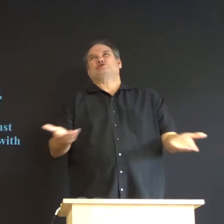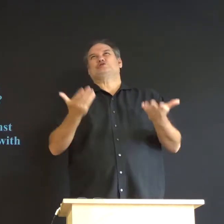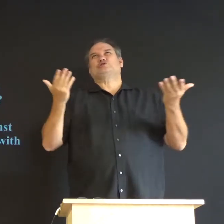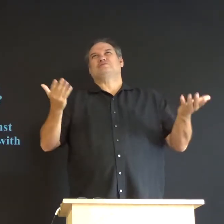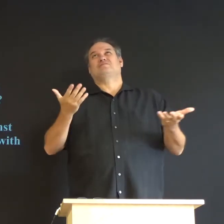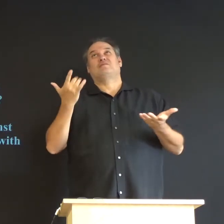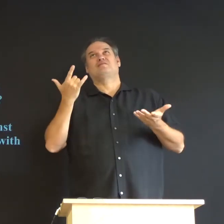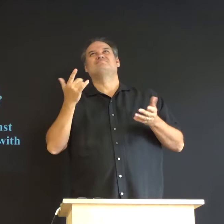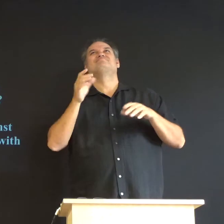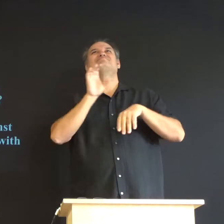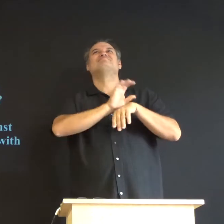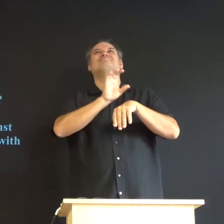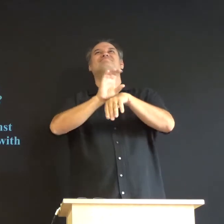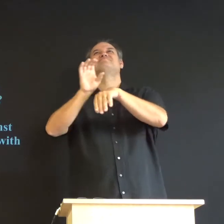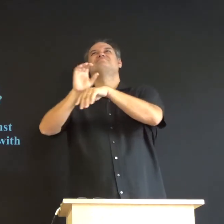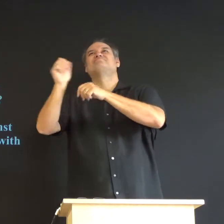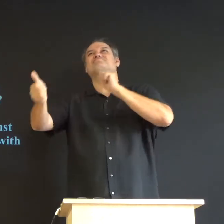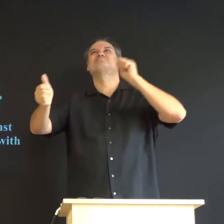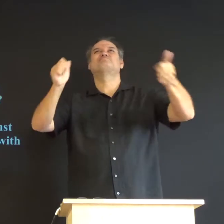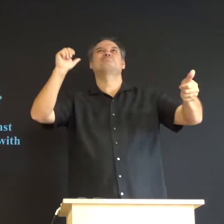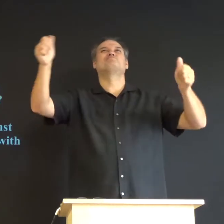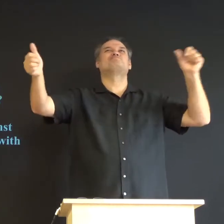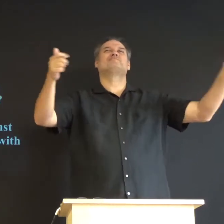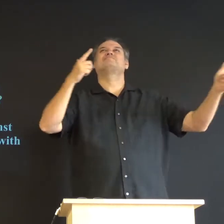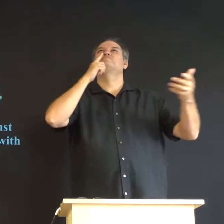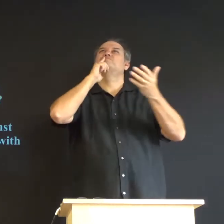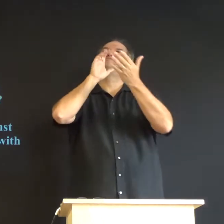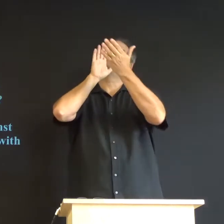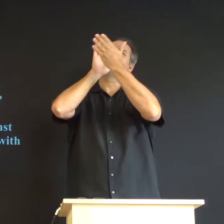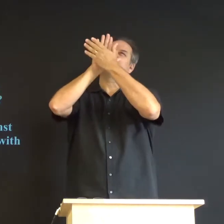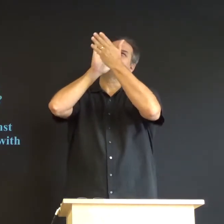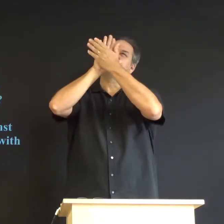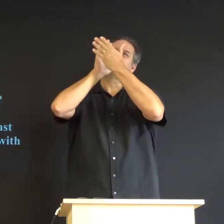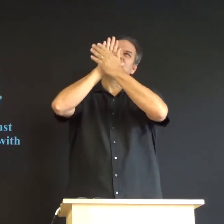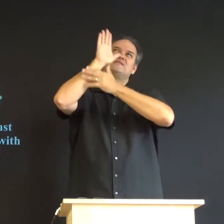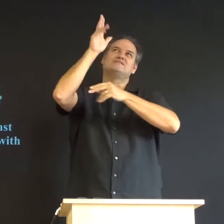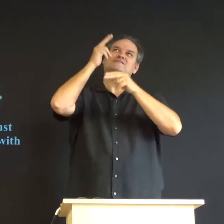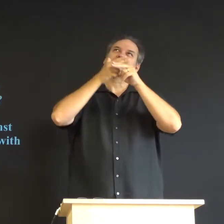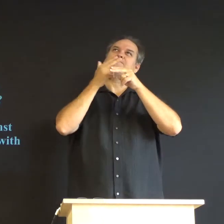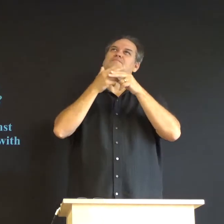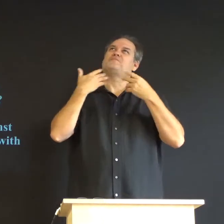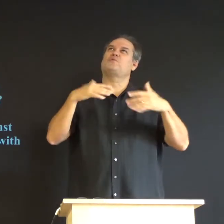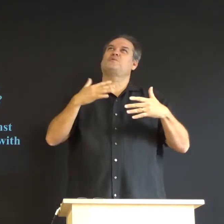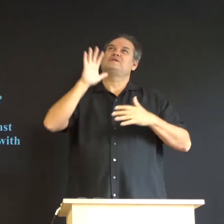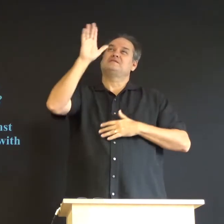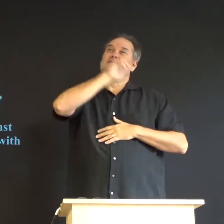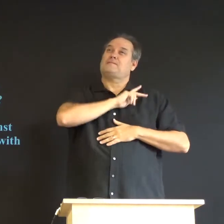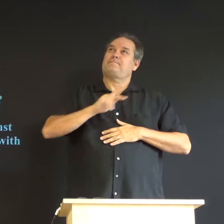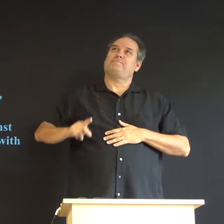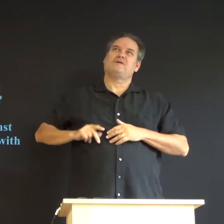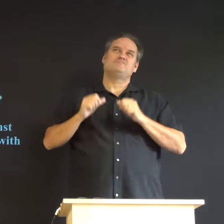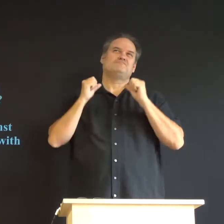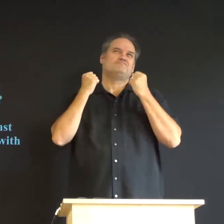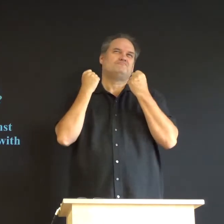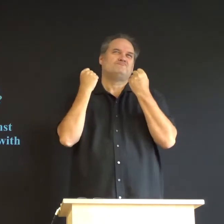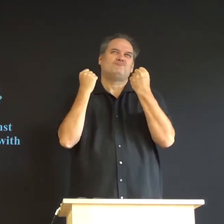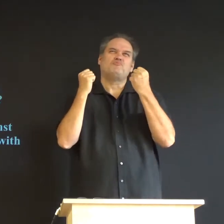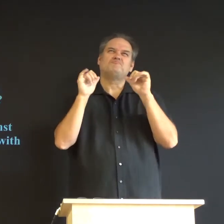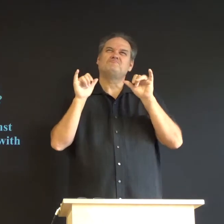spreads among the nations, the churches are here, praise your name. Your